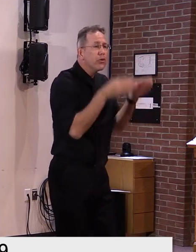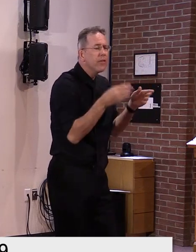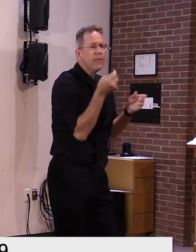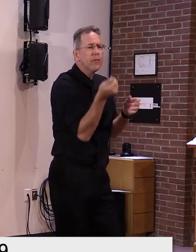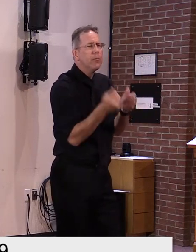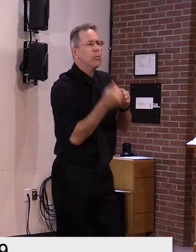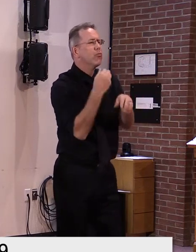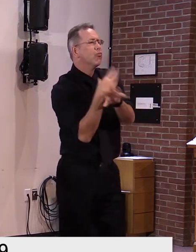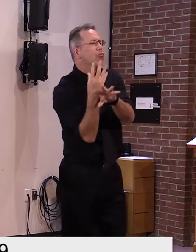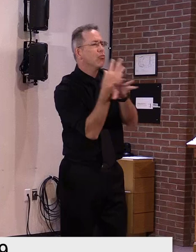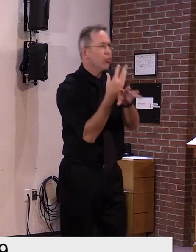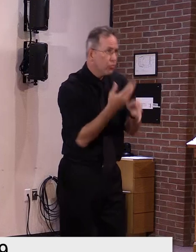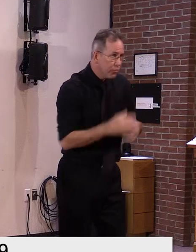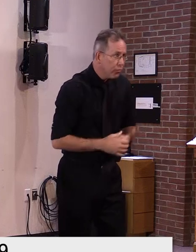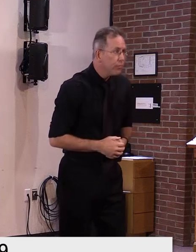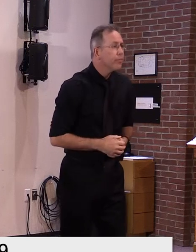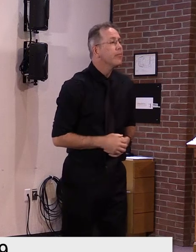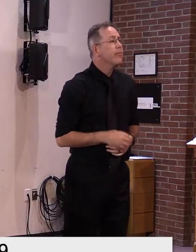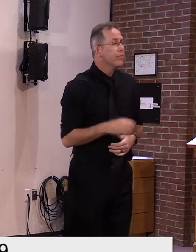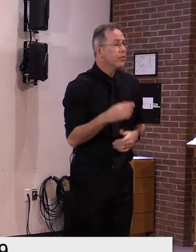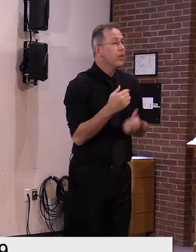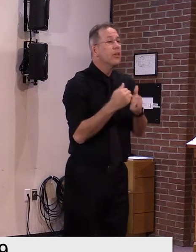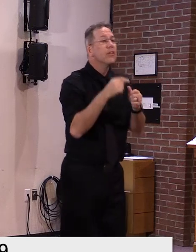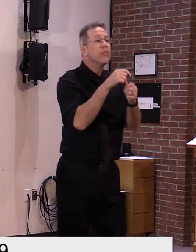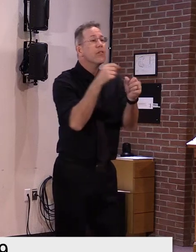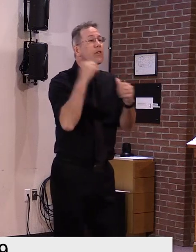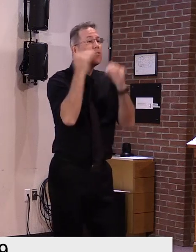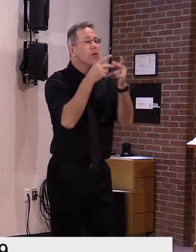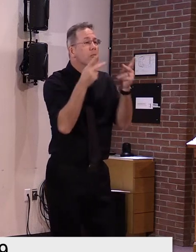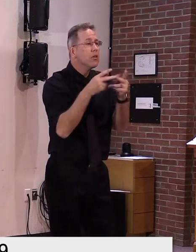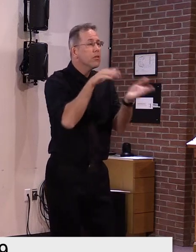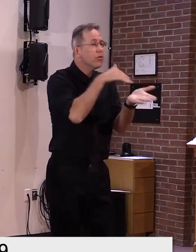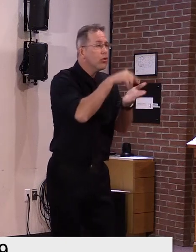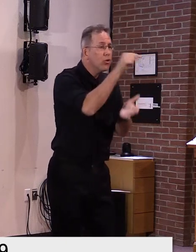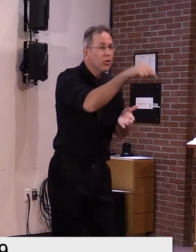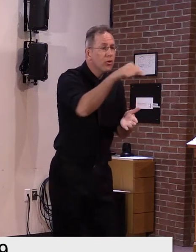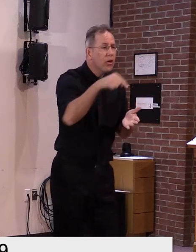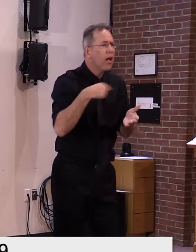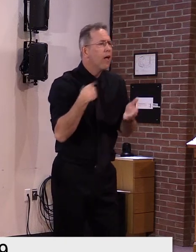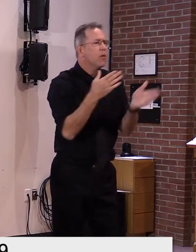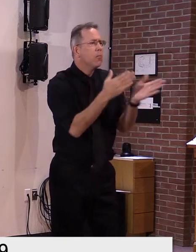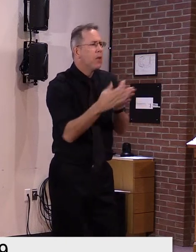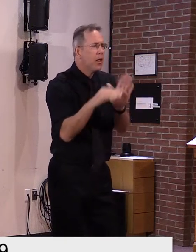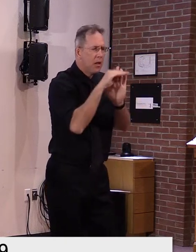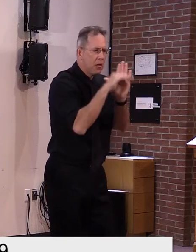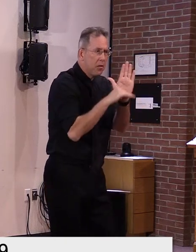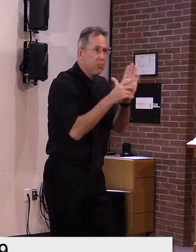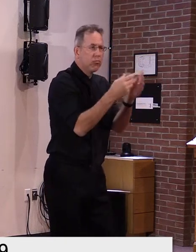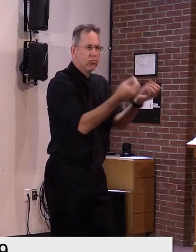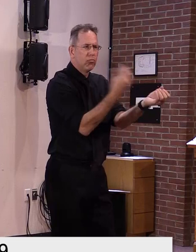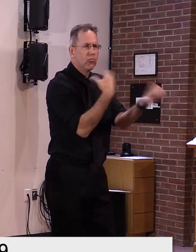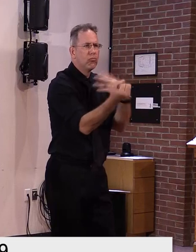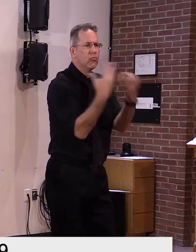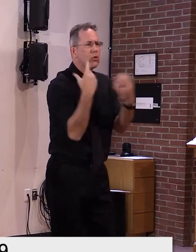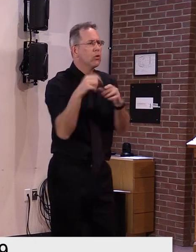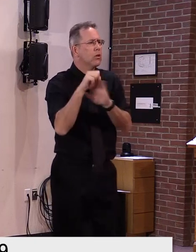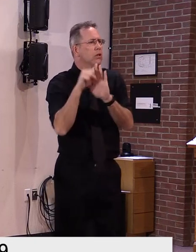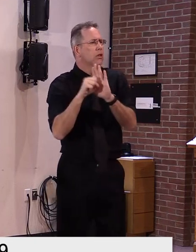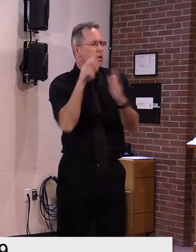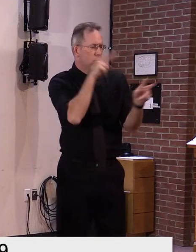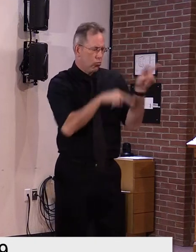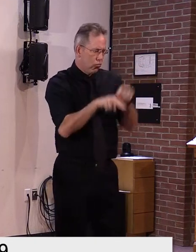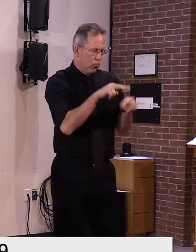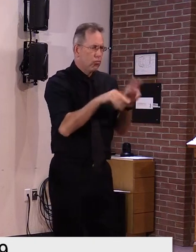need to be submitted to Dale for review. In the guidance itself, we address physical space,